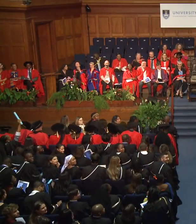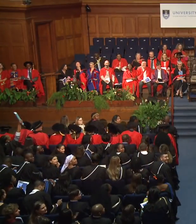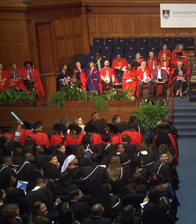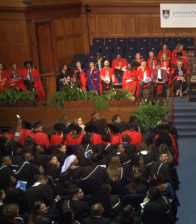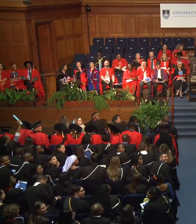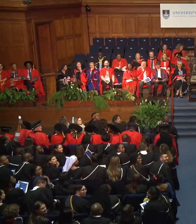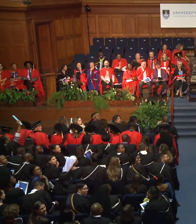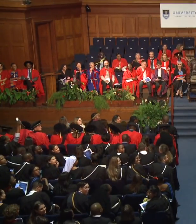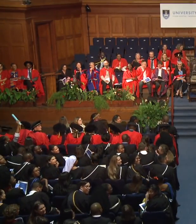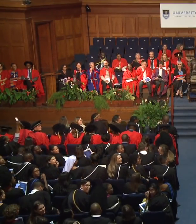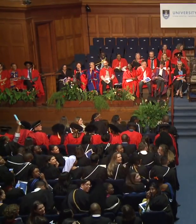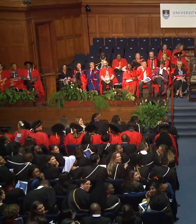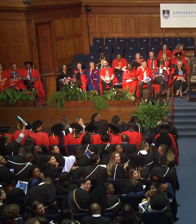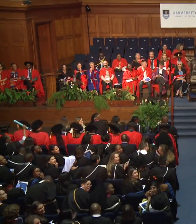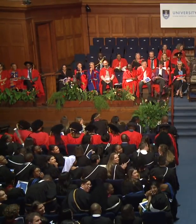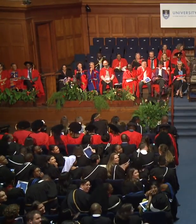Eastern Cape.